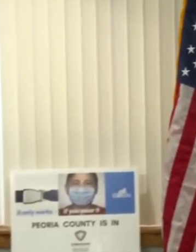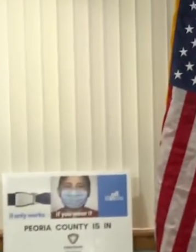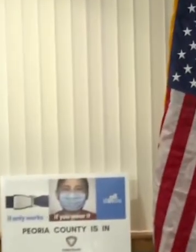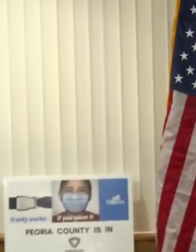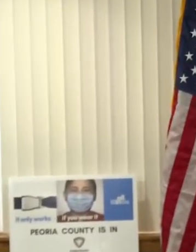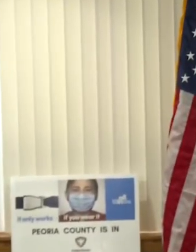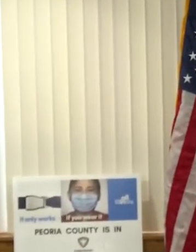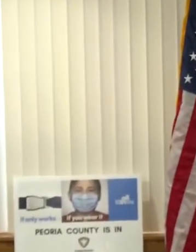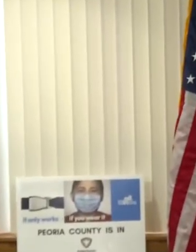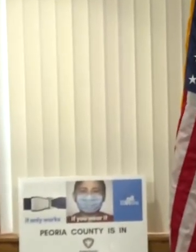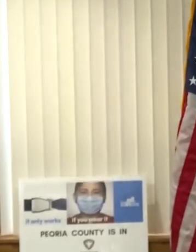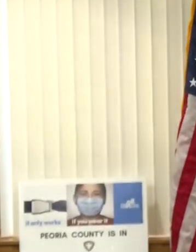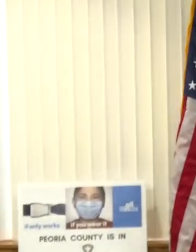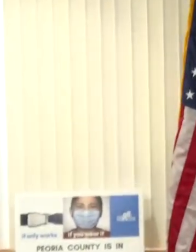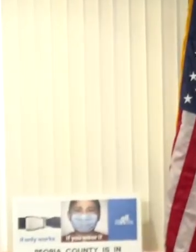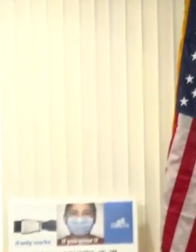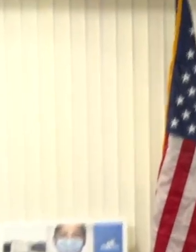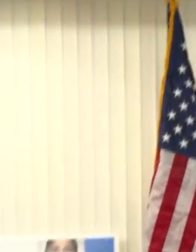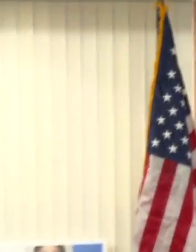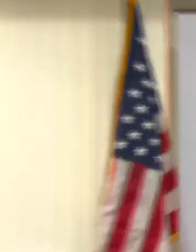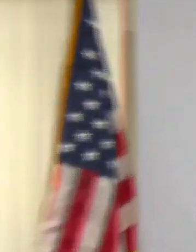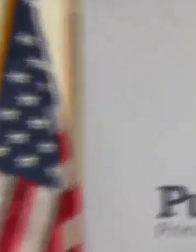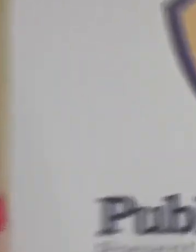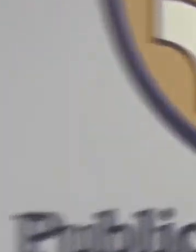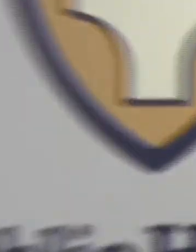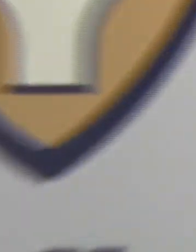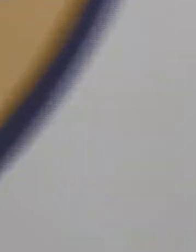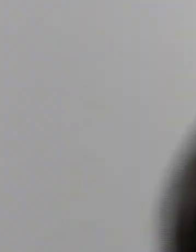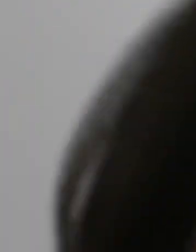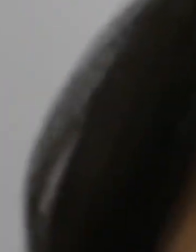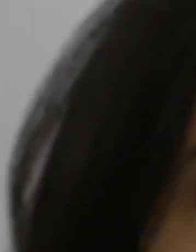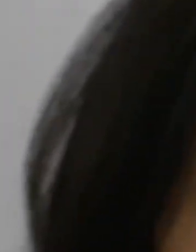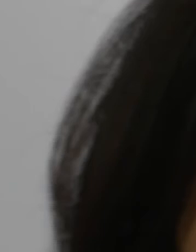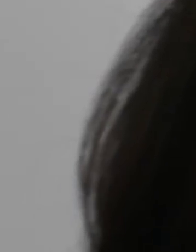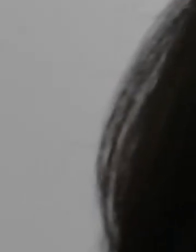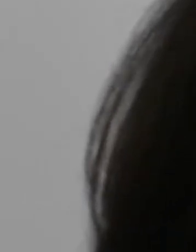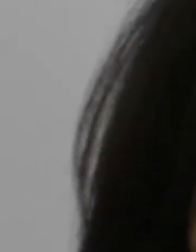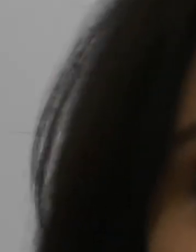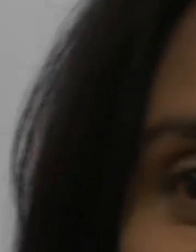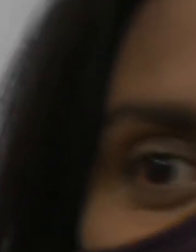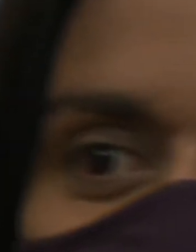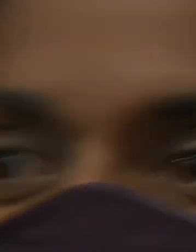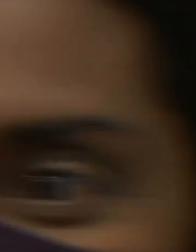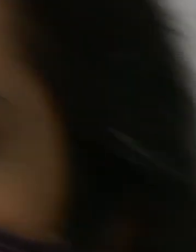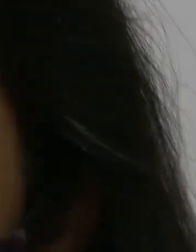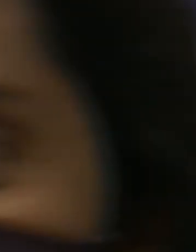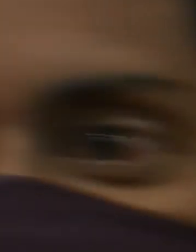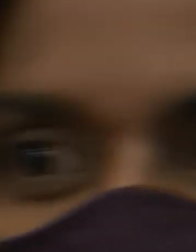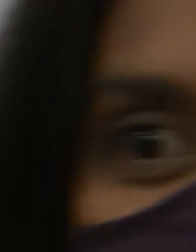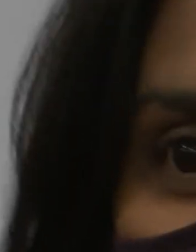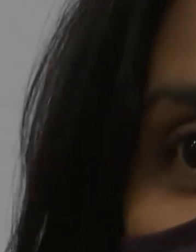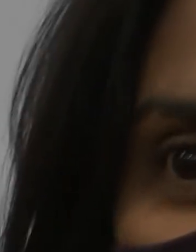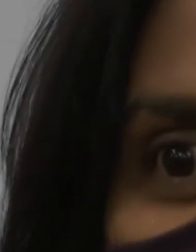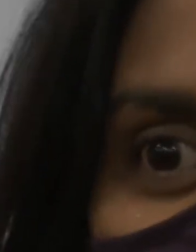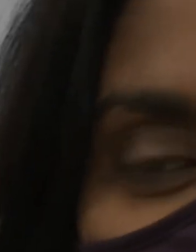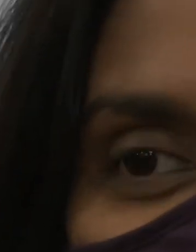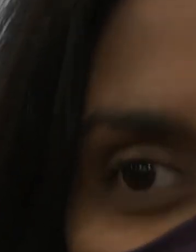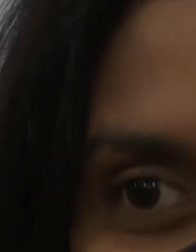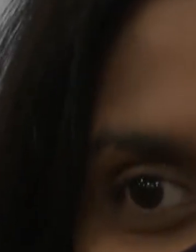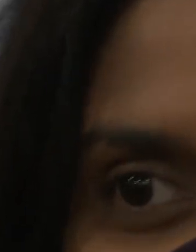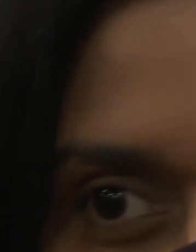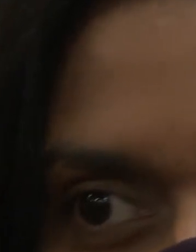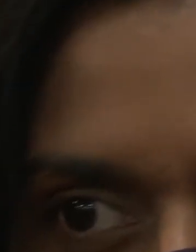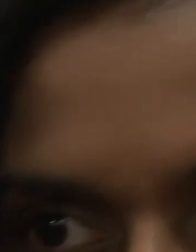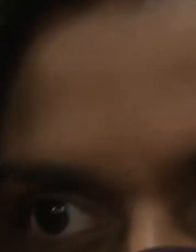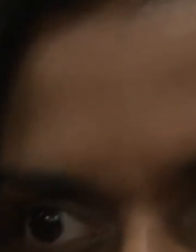have a hard time hearing you. I was actually going to say, can you say that again, Sherlock Holmes? Because I really like that hat. That's a fancy hat. I like it. It's